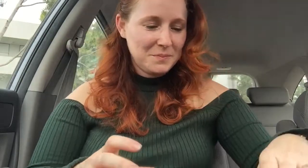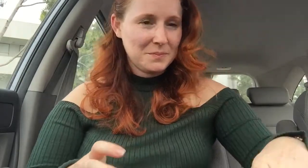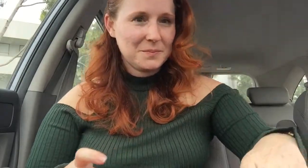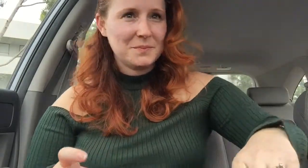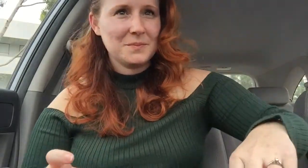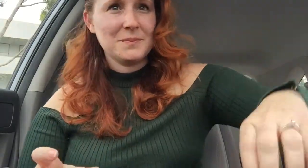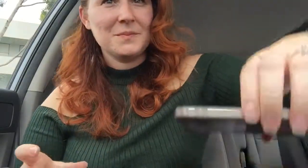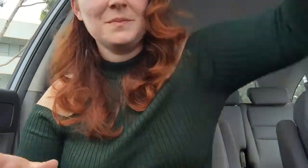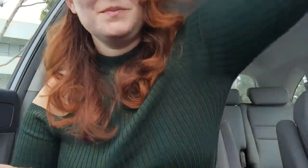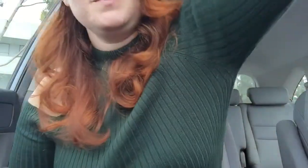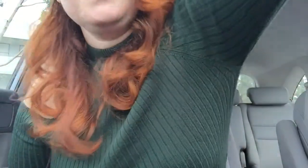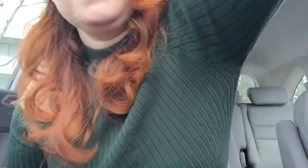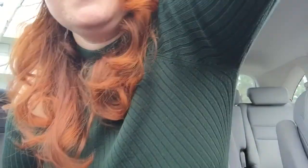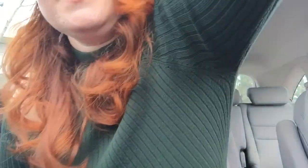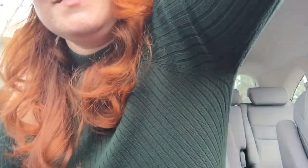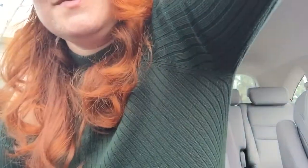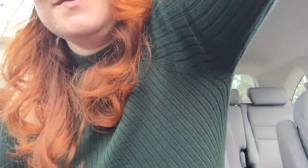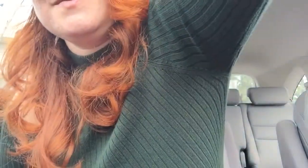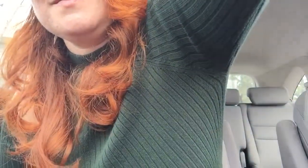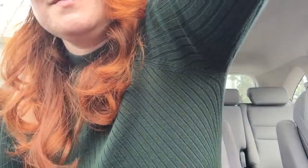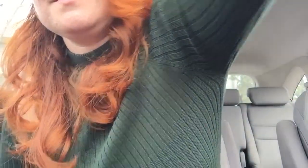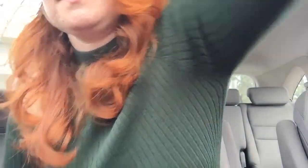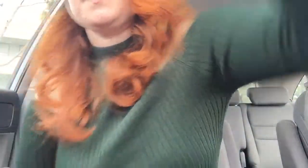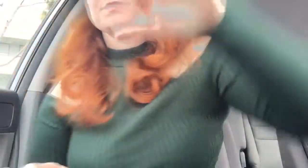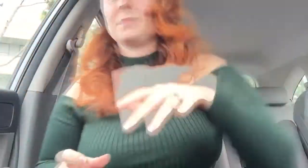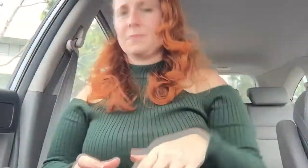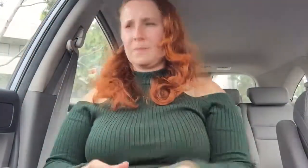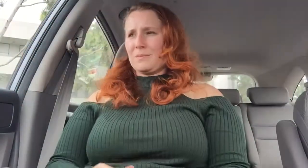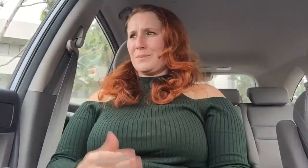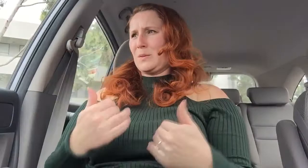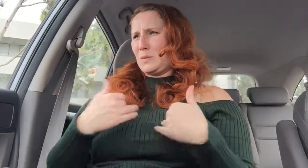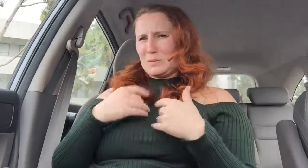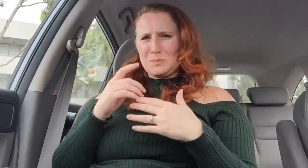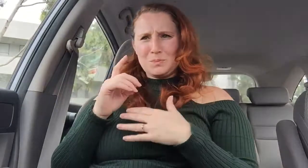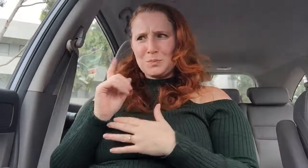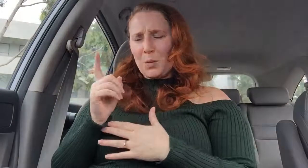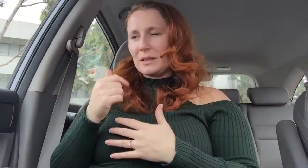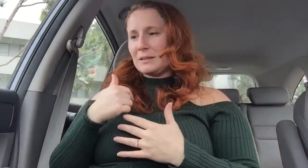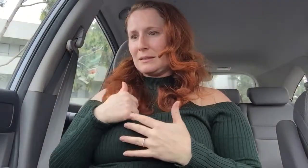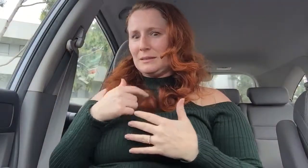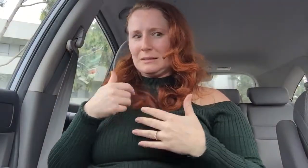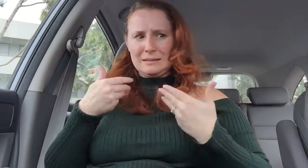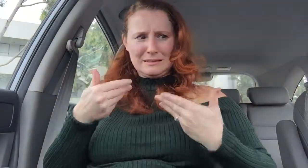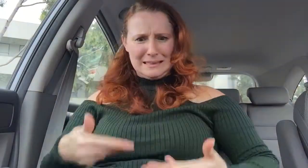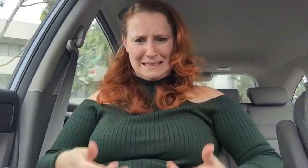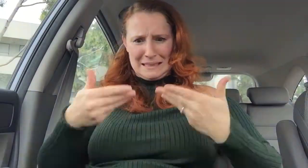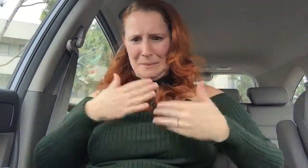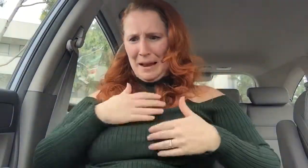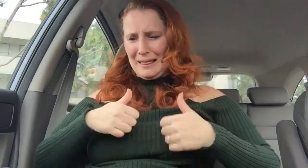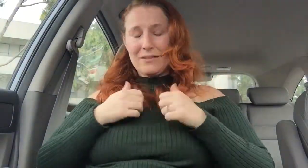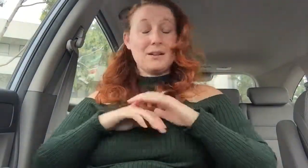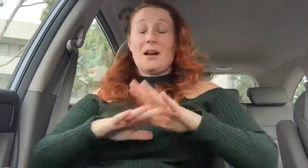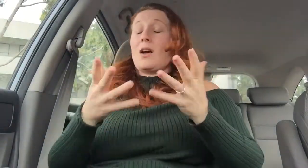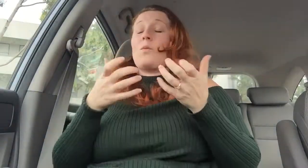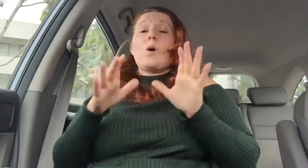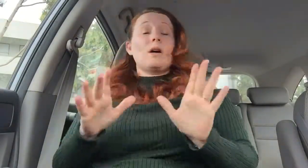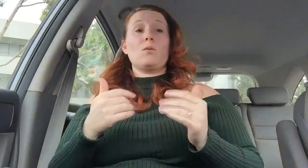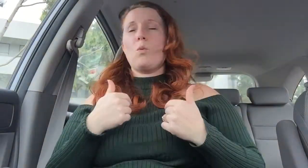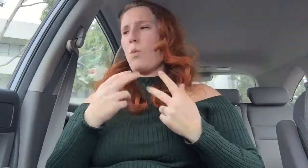Yeah. And so was it sort of like this moment of, wait, I don't want to live this life? Or did it kind of work up to, oh my gosh, I'm a hot mess, I need to change something? Like, what was that